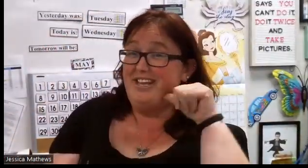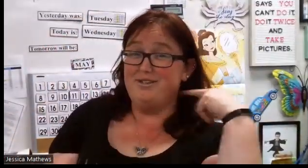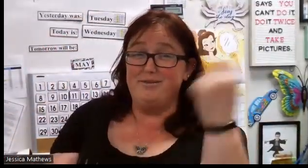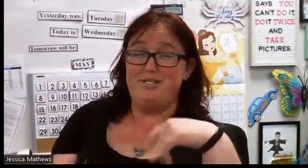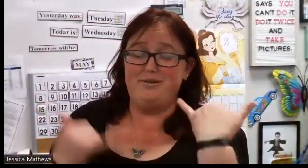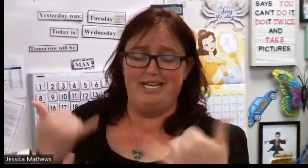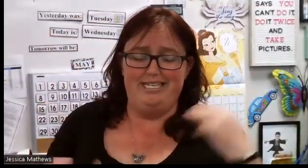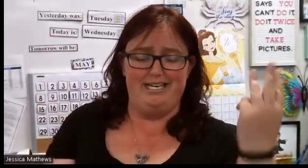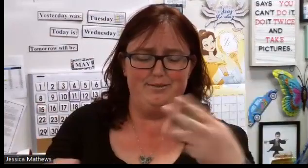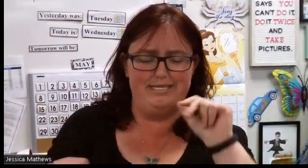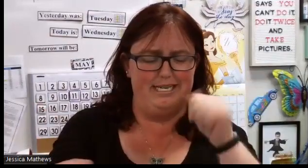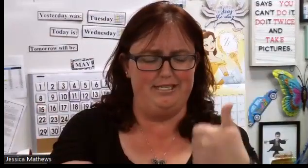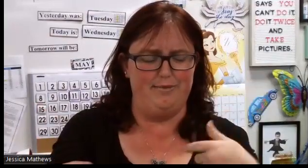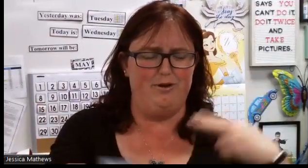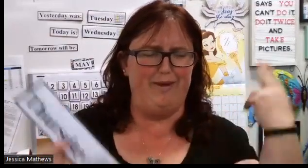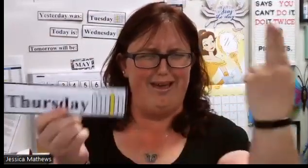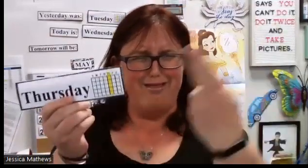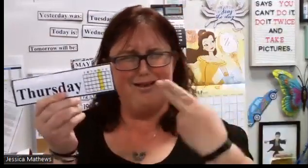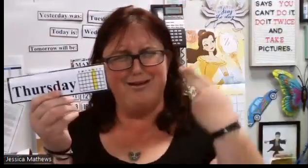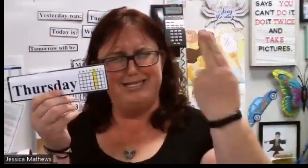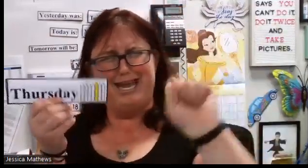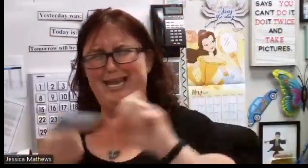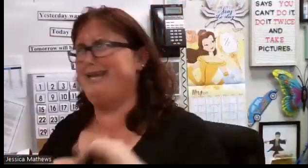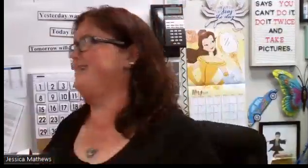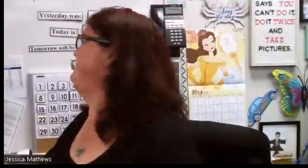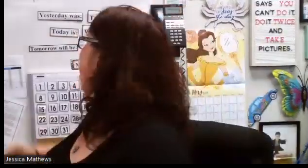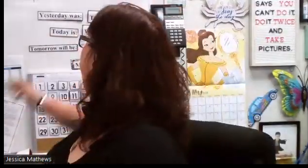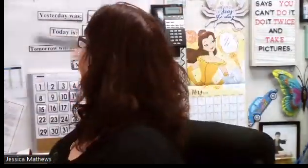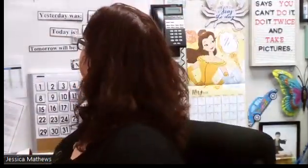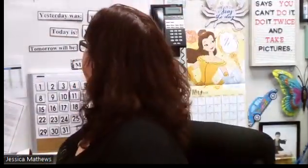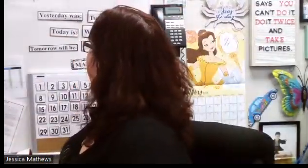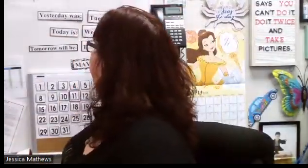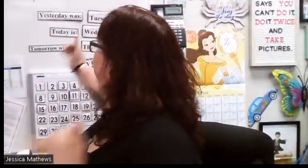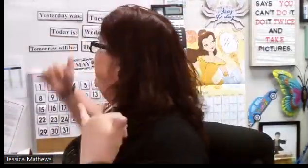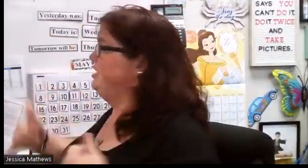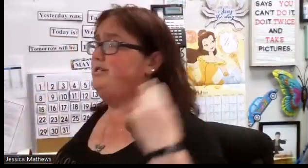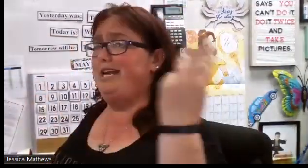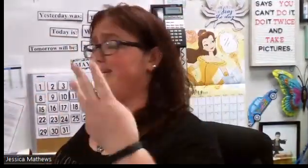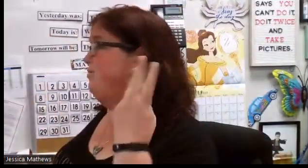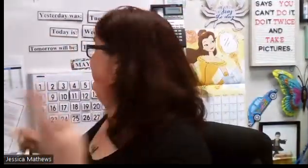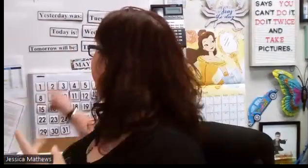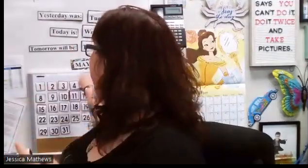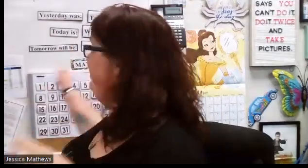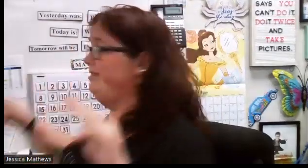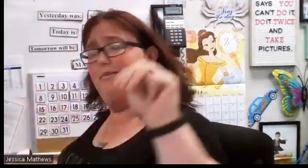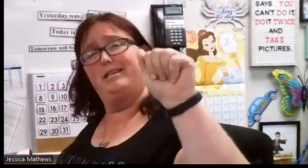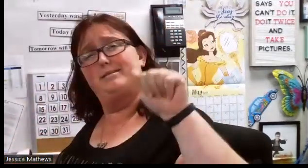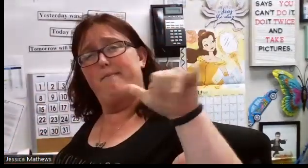Yesterday was Tuesday and today is Wednesday, then tomorrow will be Thursday. Tomorrow is Thursday. So today is Wednesday. The month is